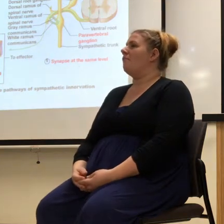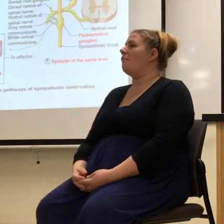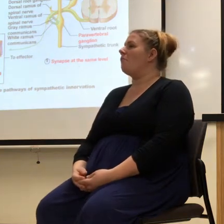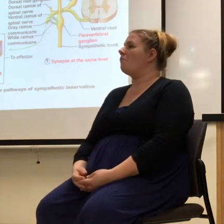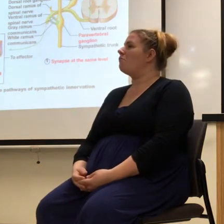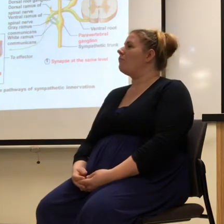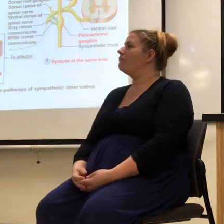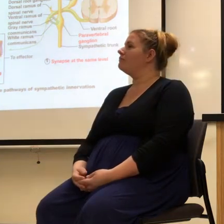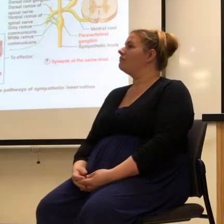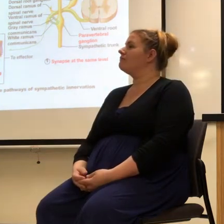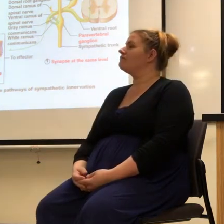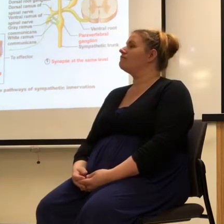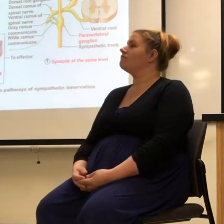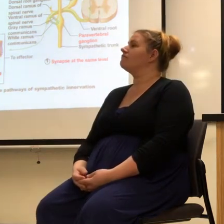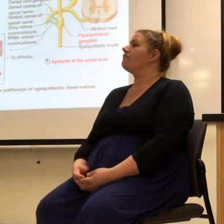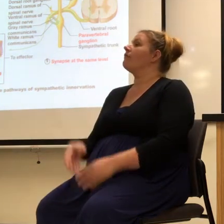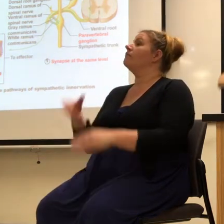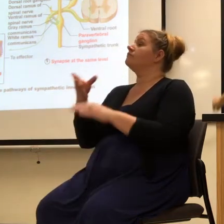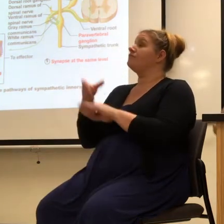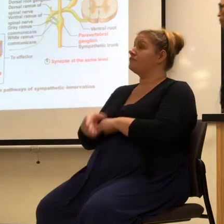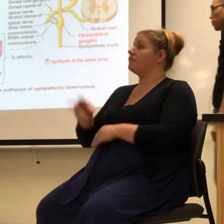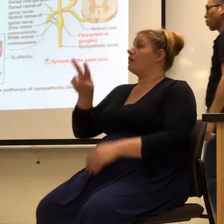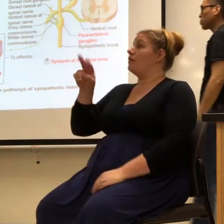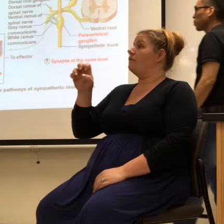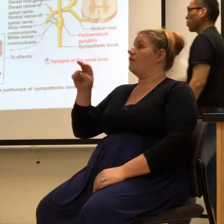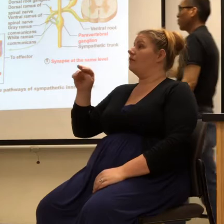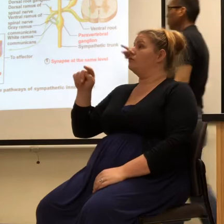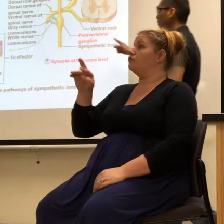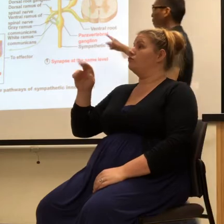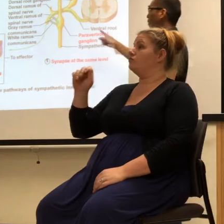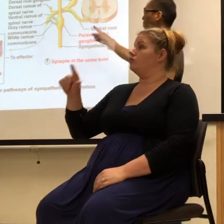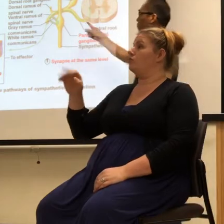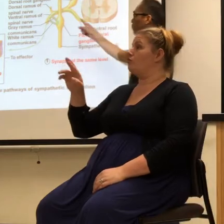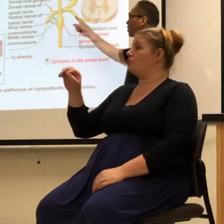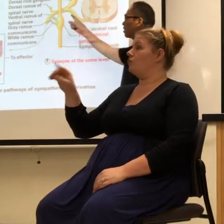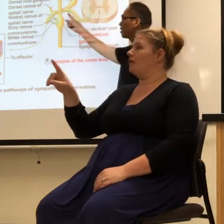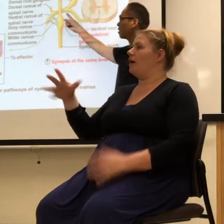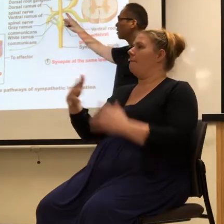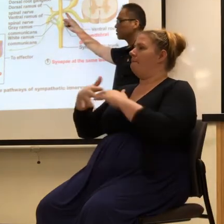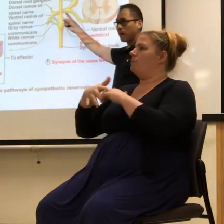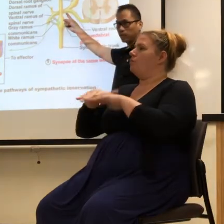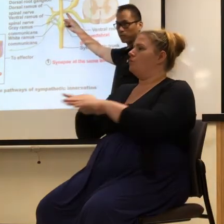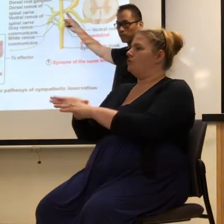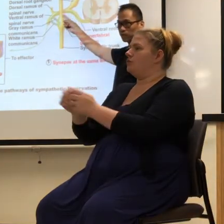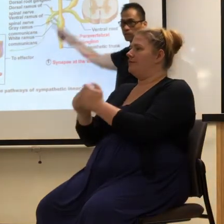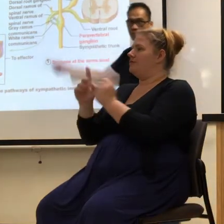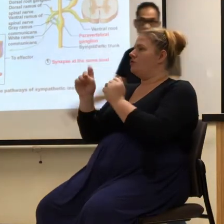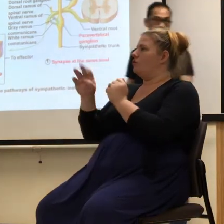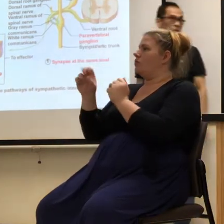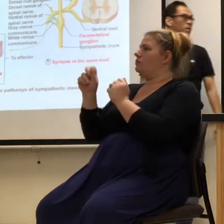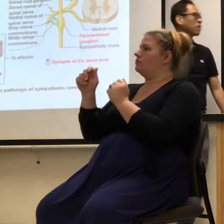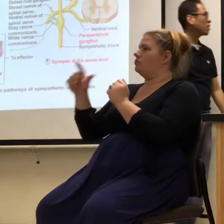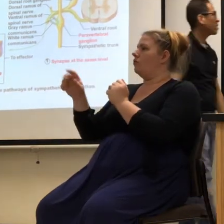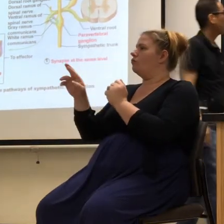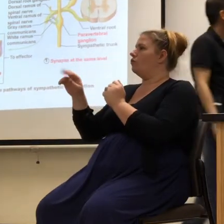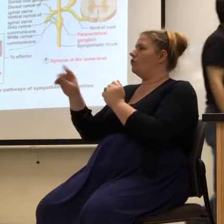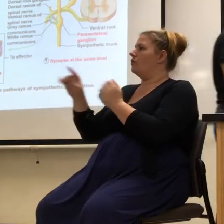After the ventral root merges with the dorsal root to form spinal nerve.